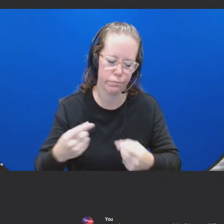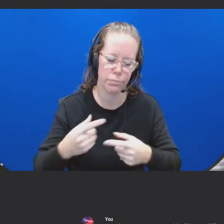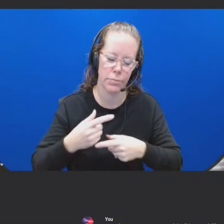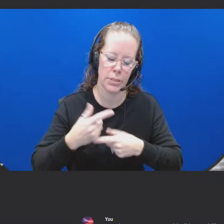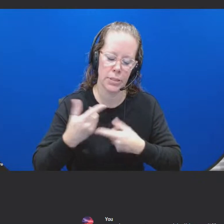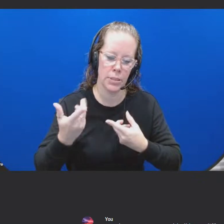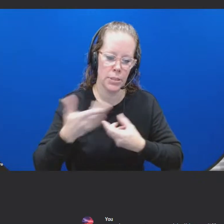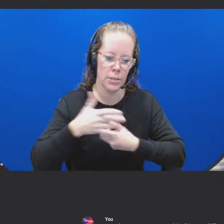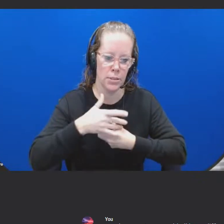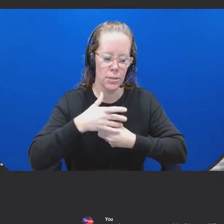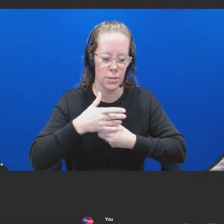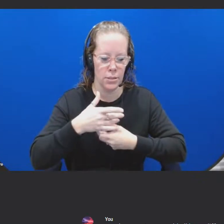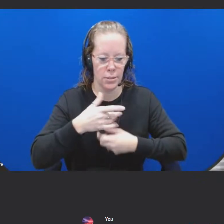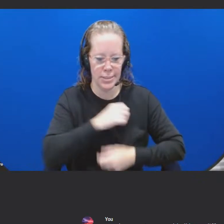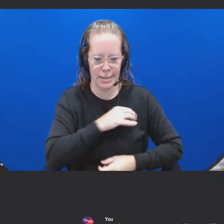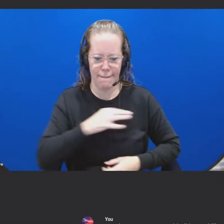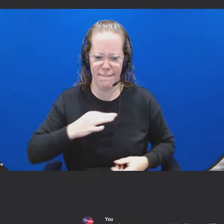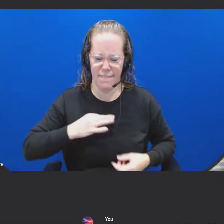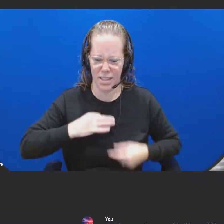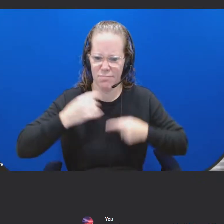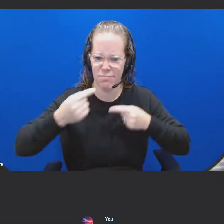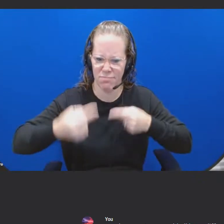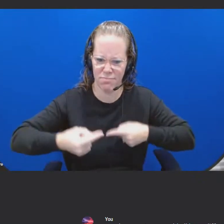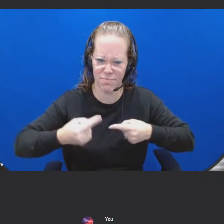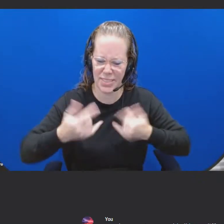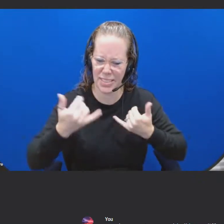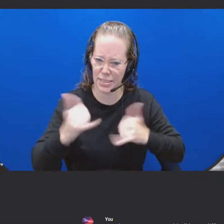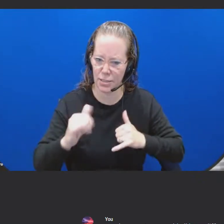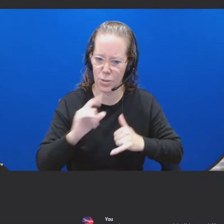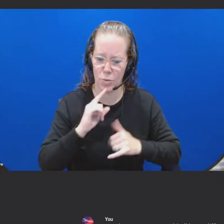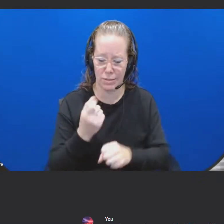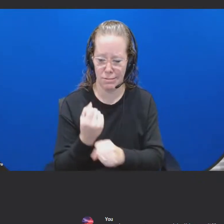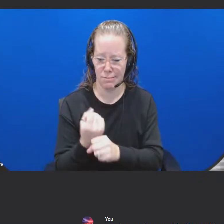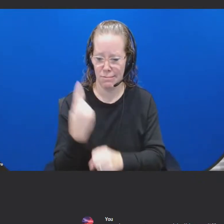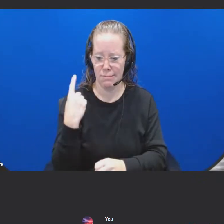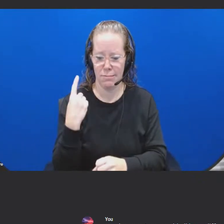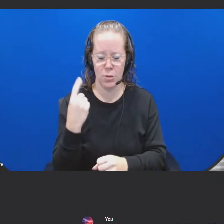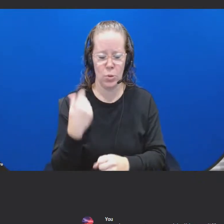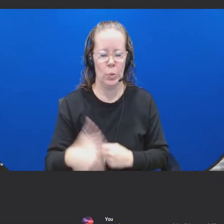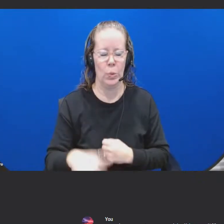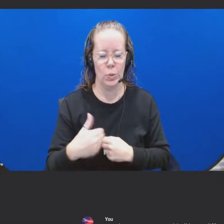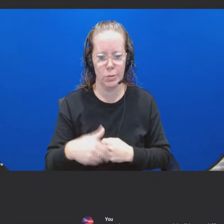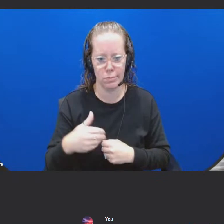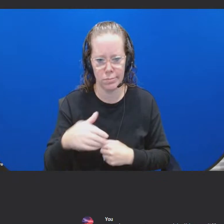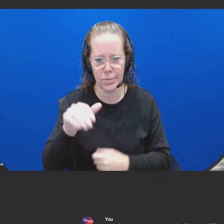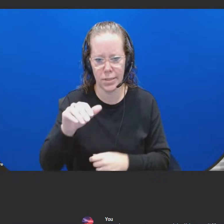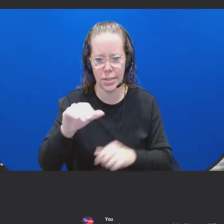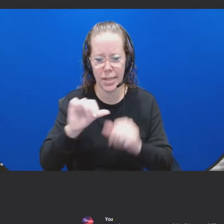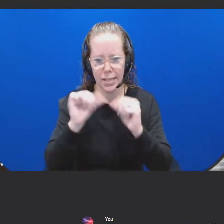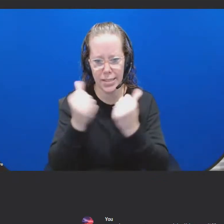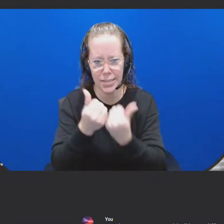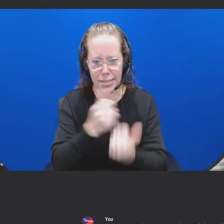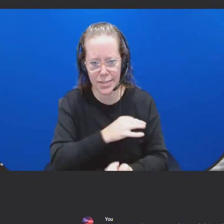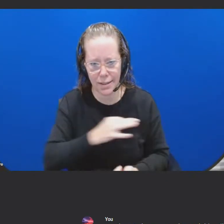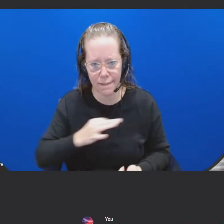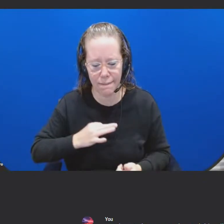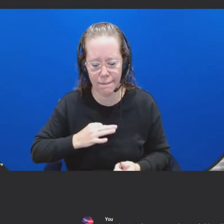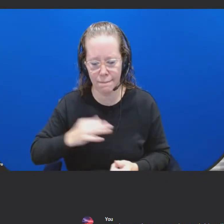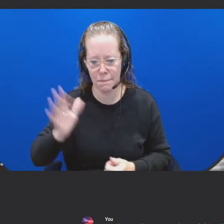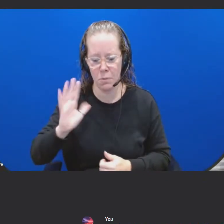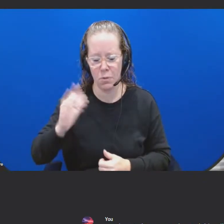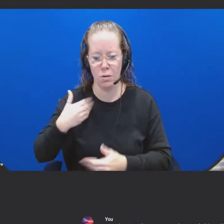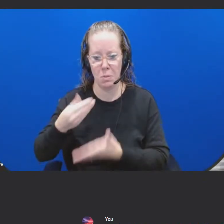year, we used so many agency staff. We had some money that